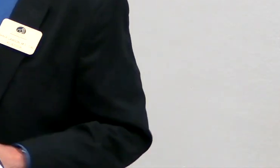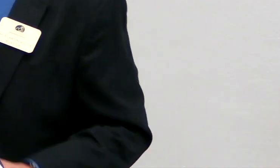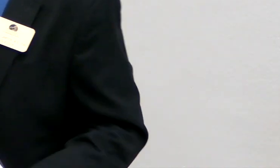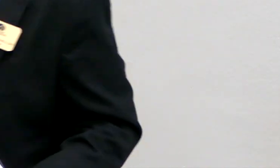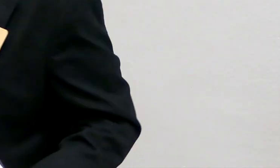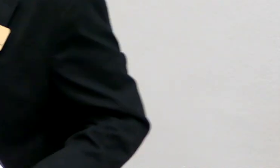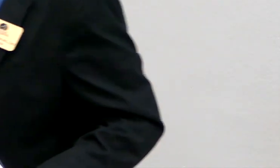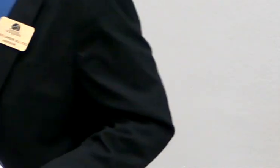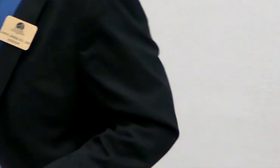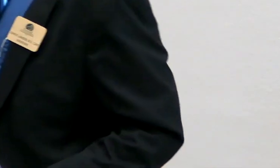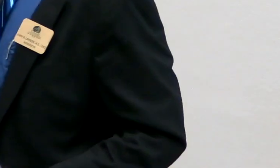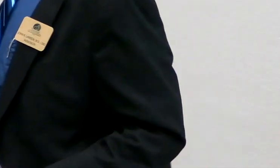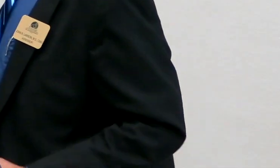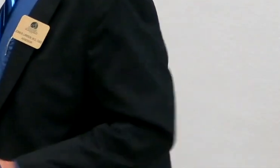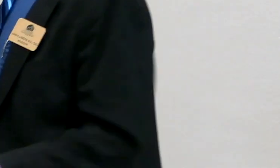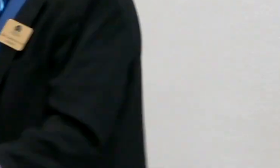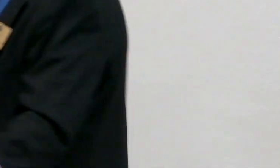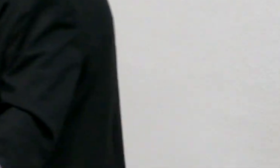told you. So, okay.